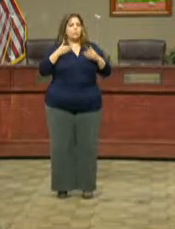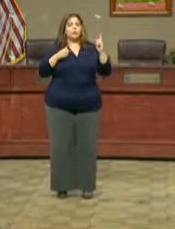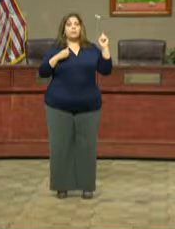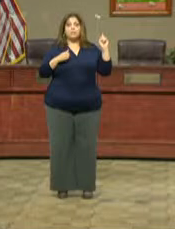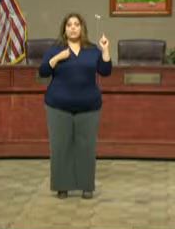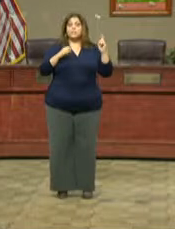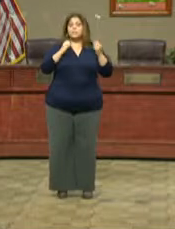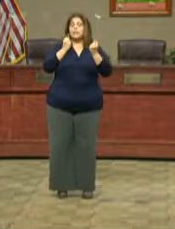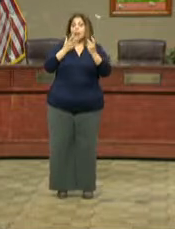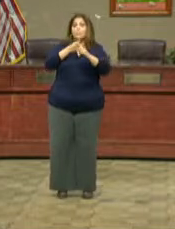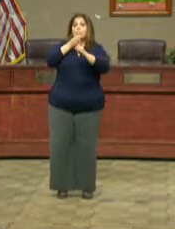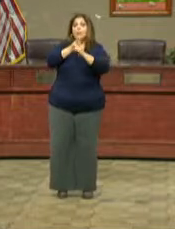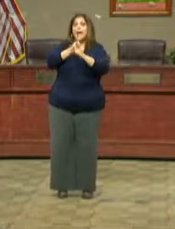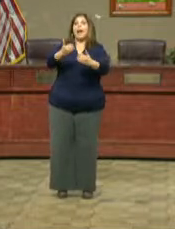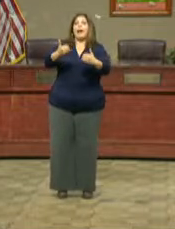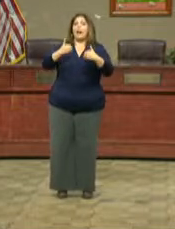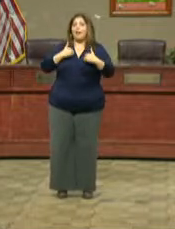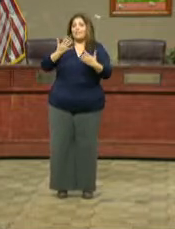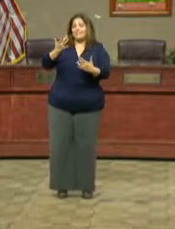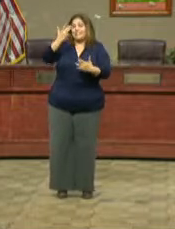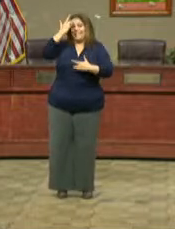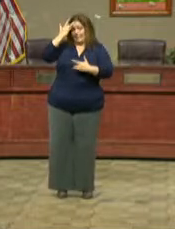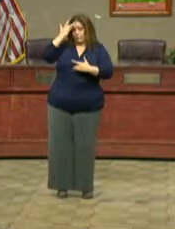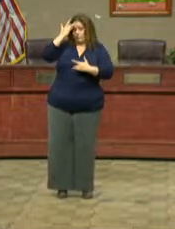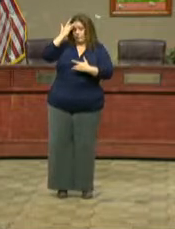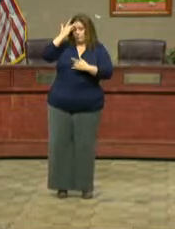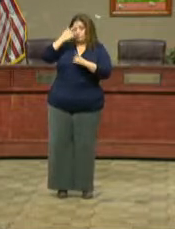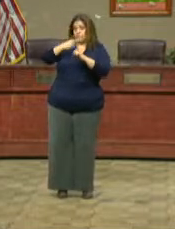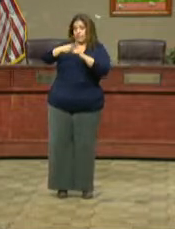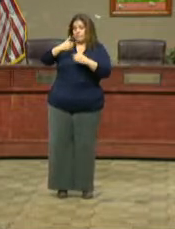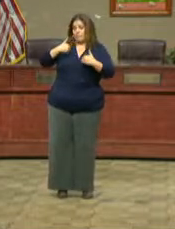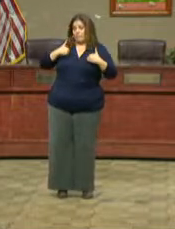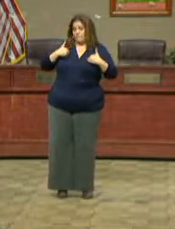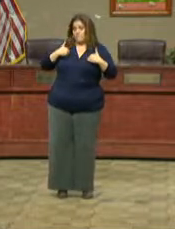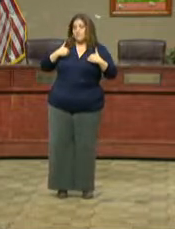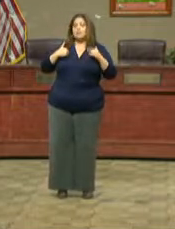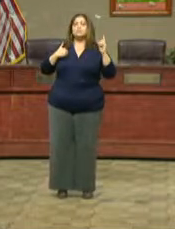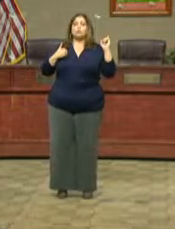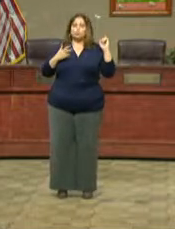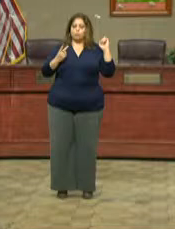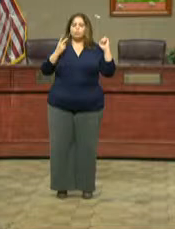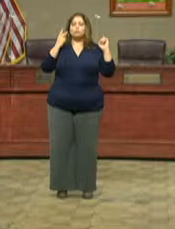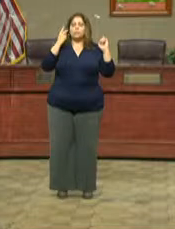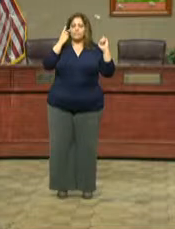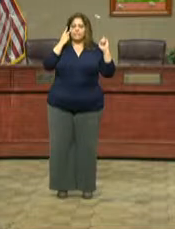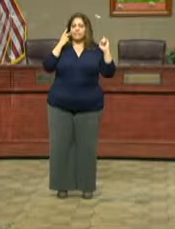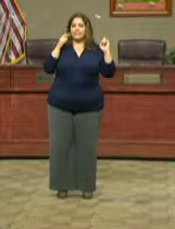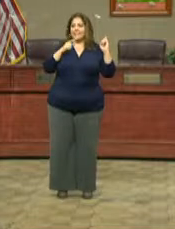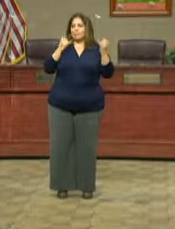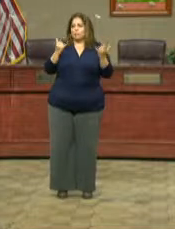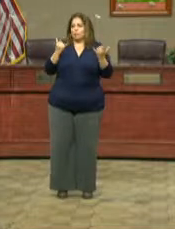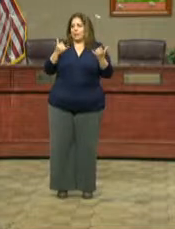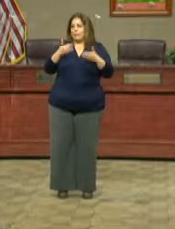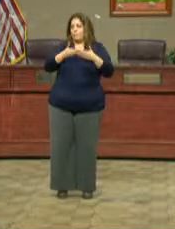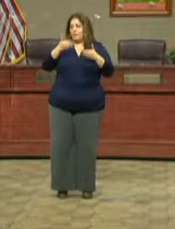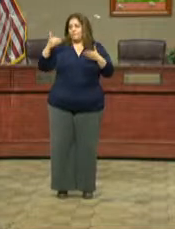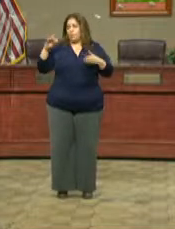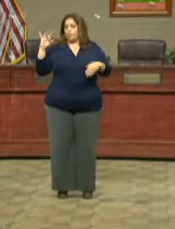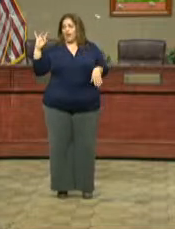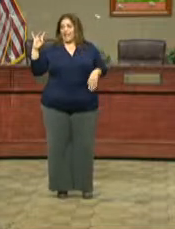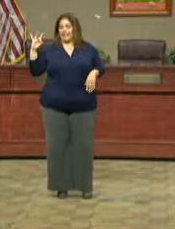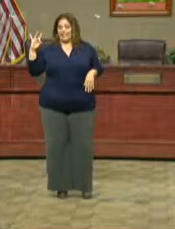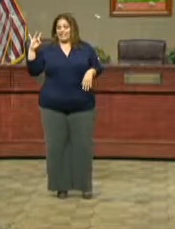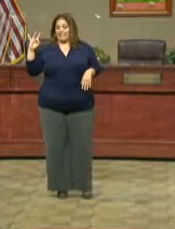rate. And this is where we are today. And you can see from the 8 and 7.5, and before this we were 8.